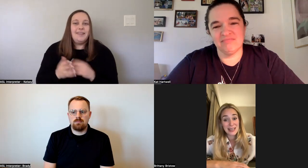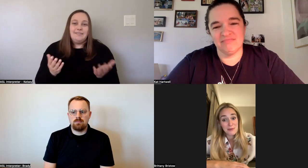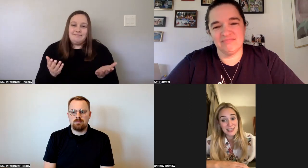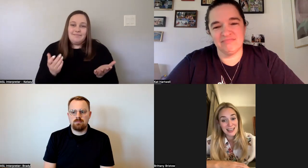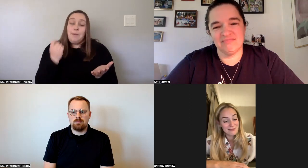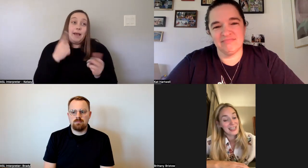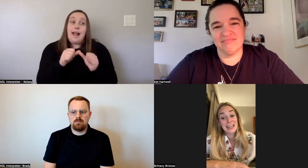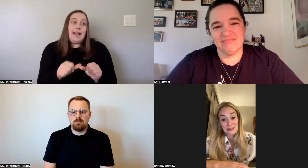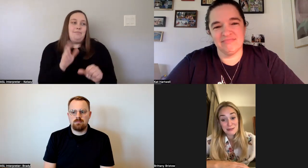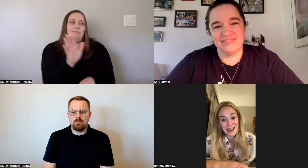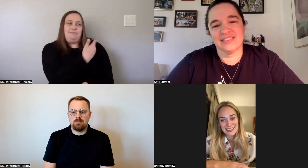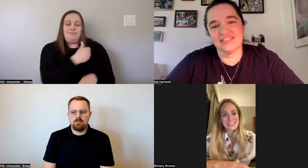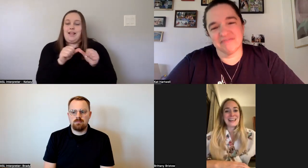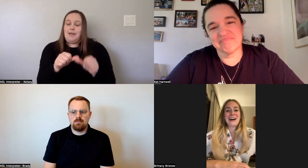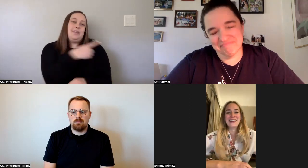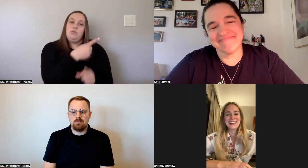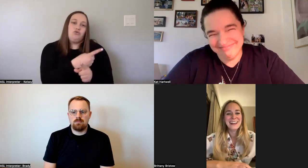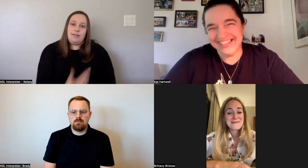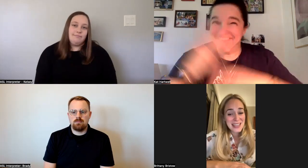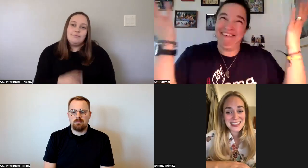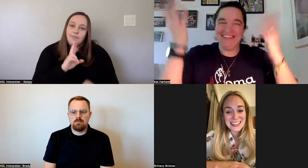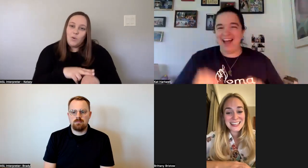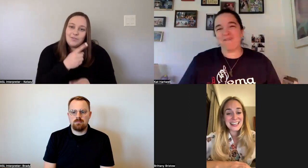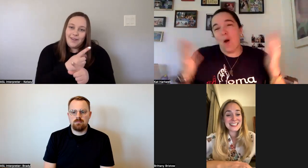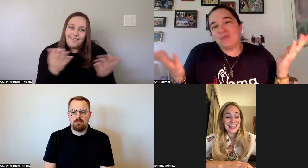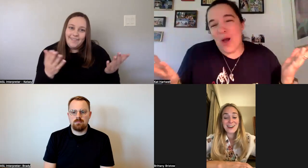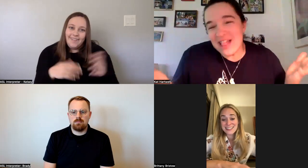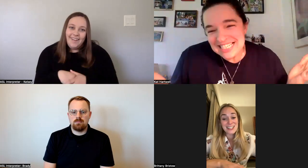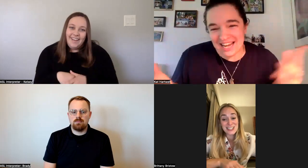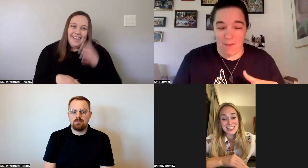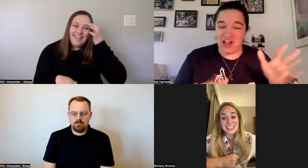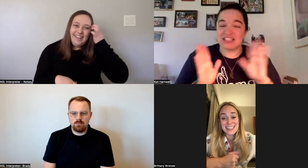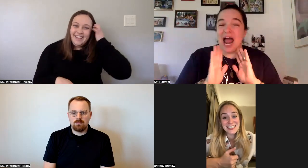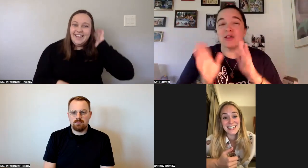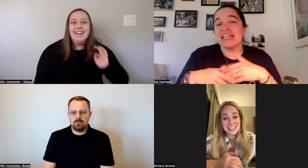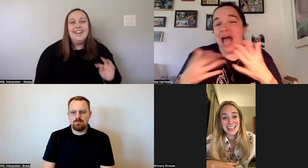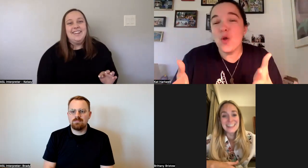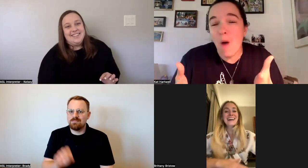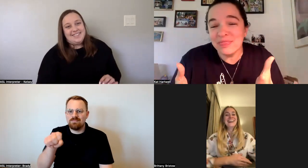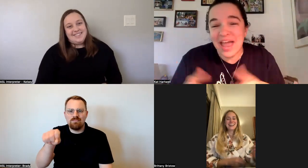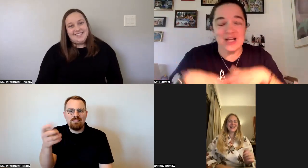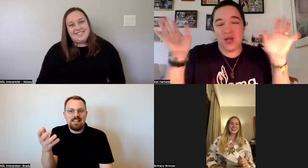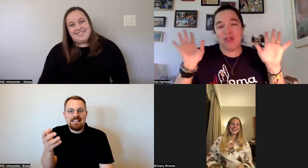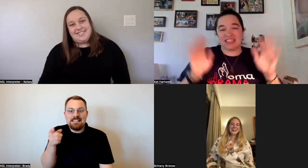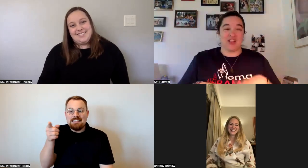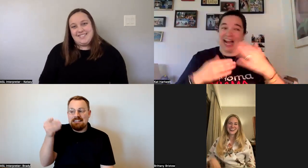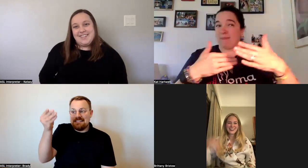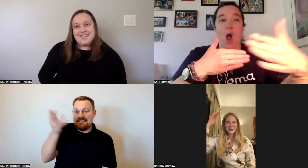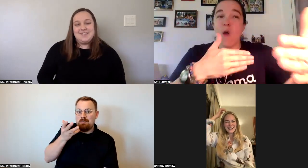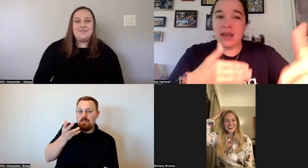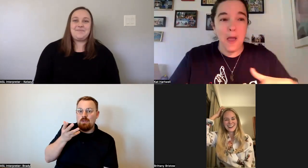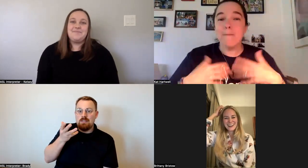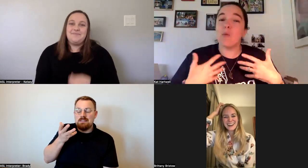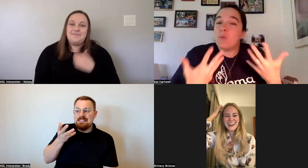But I kept reading it, and he was right. So I think the lesson there is listen to them. They tell you one thing and you love it, and